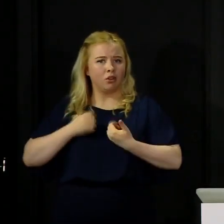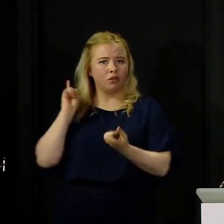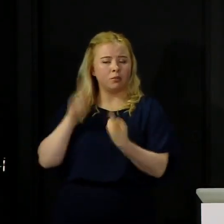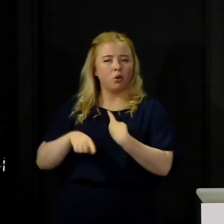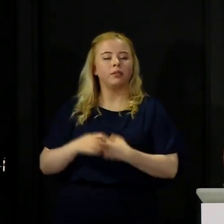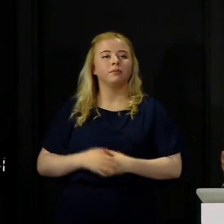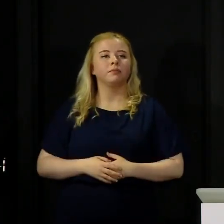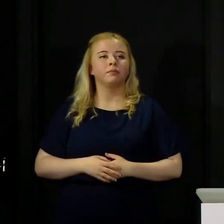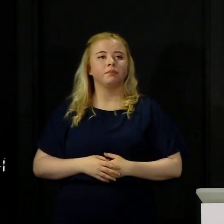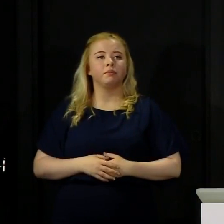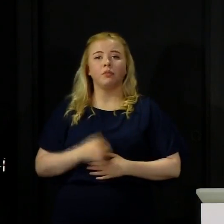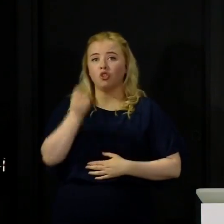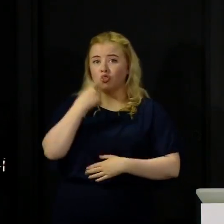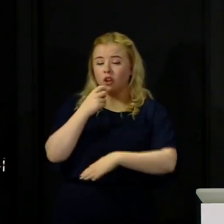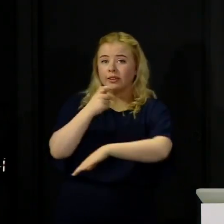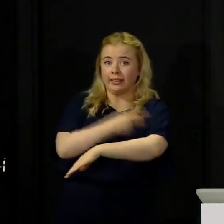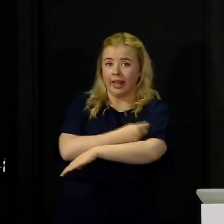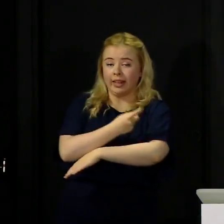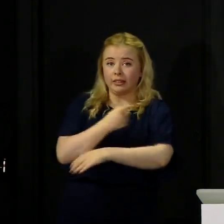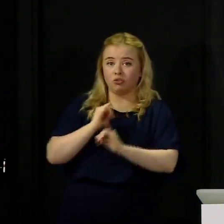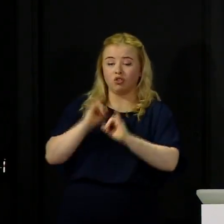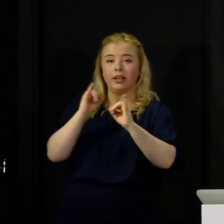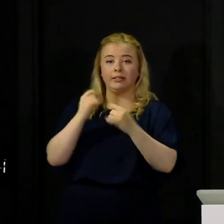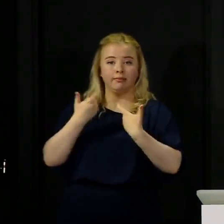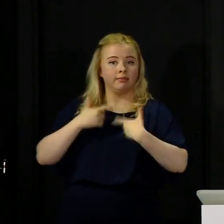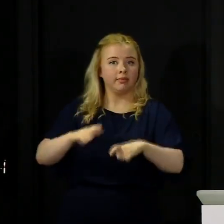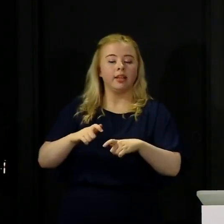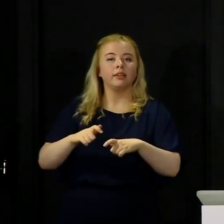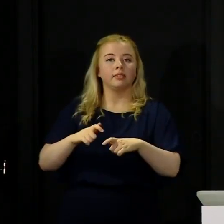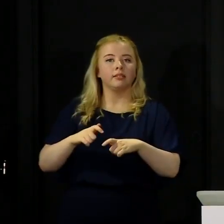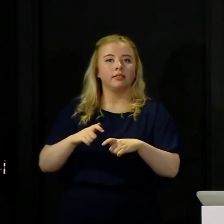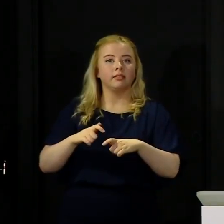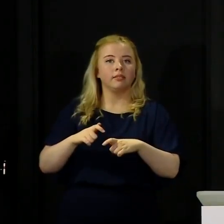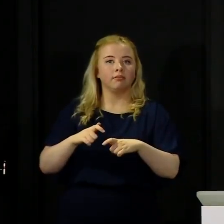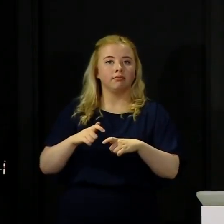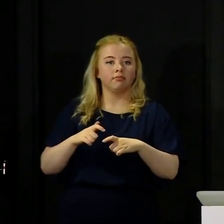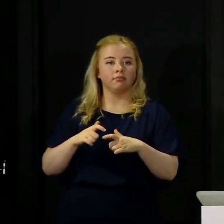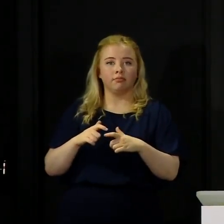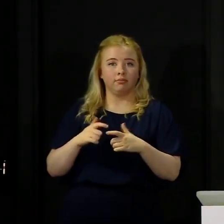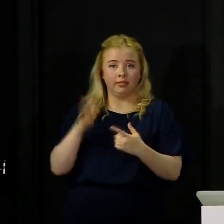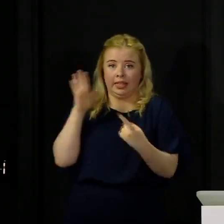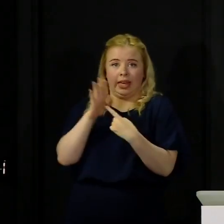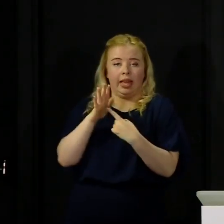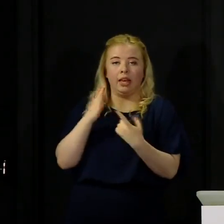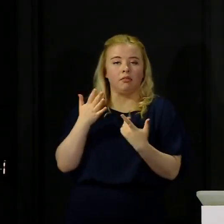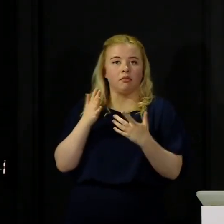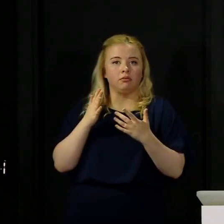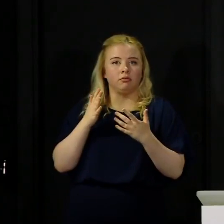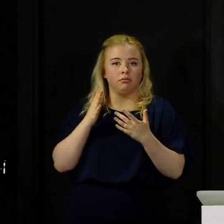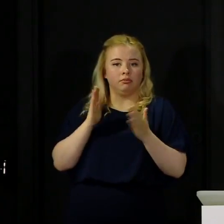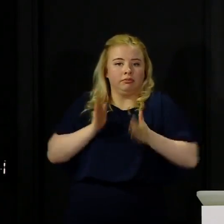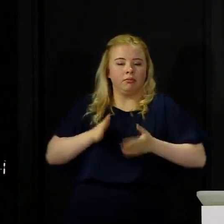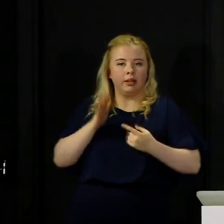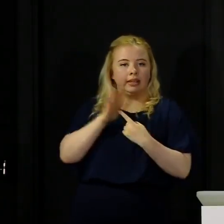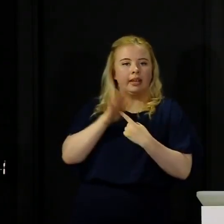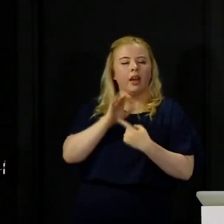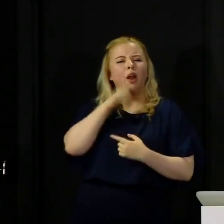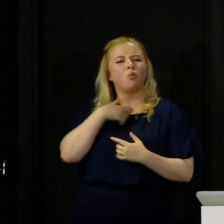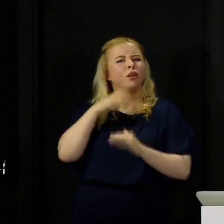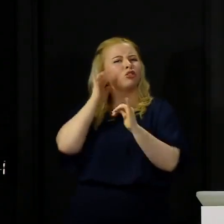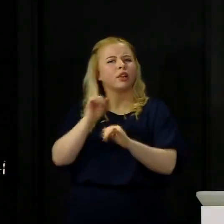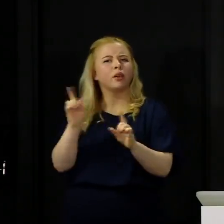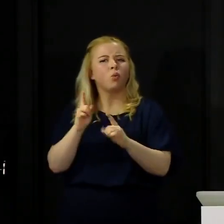crisis remains, notwithstanding the coronavirus epidemic, as a key priority. I'm certainly going to check